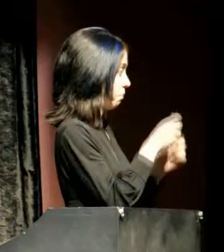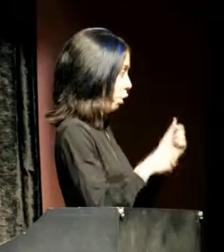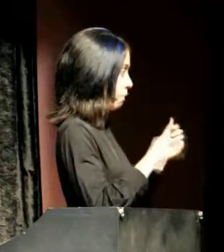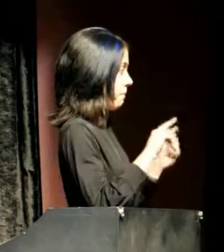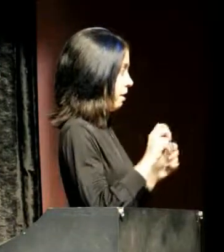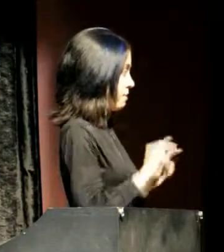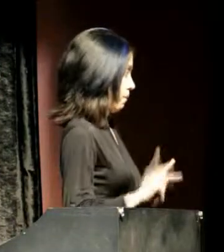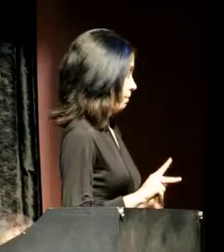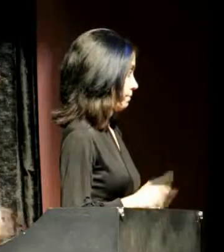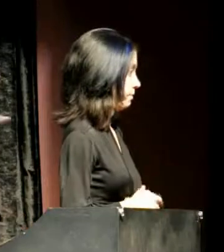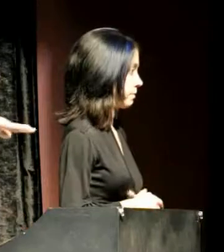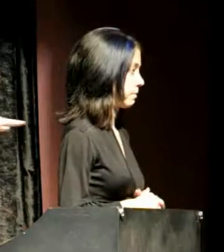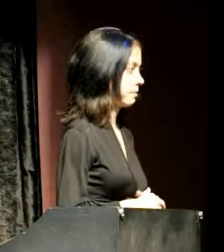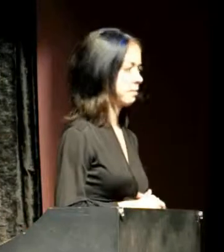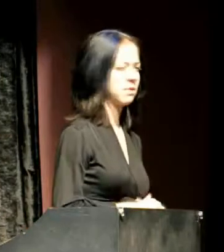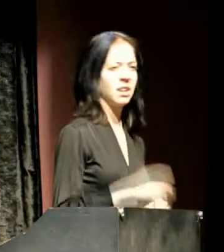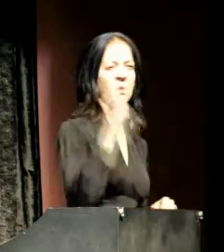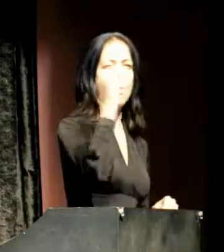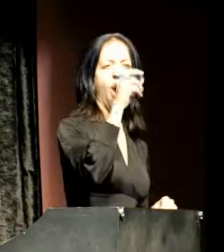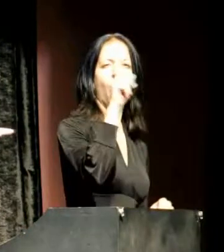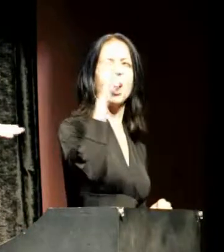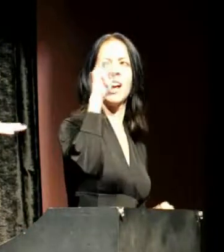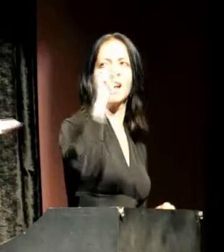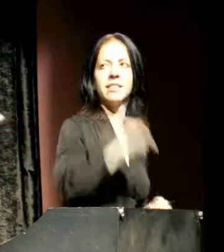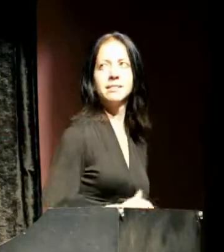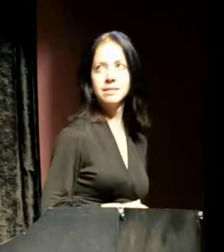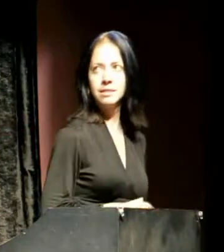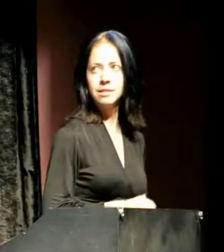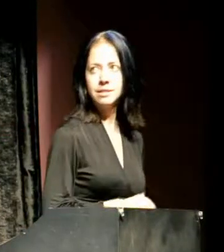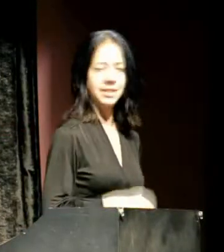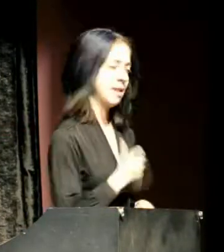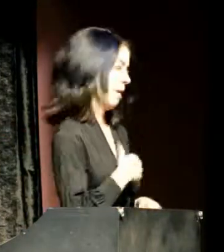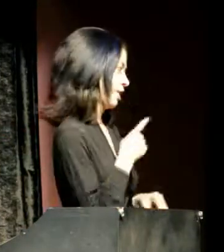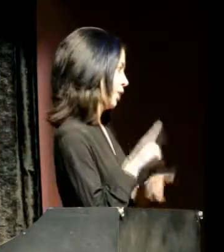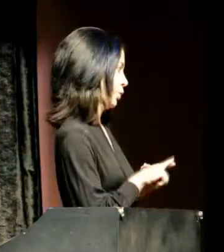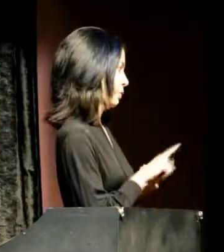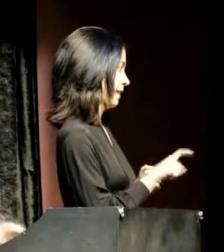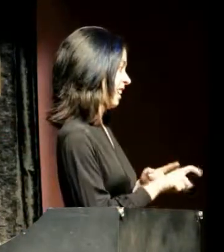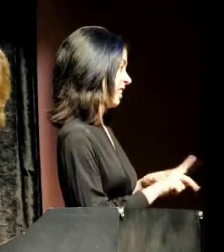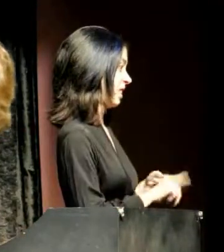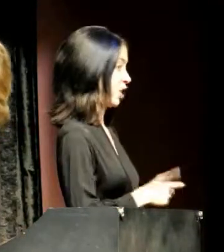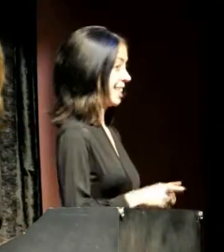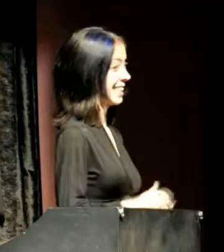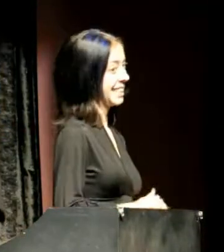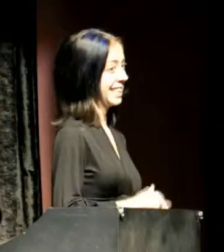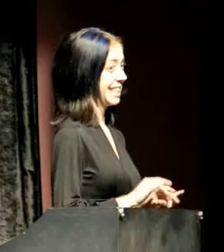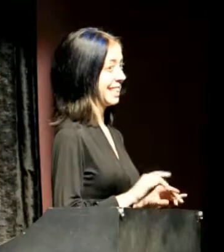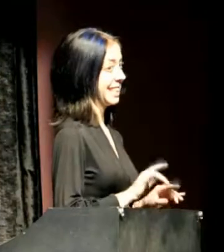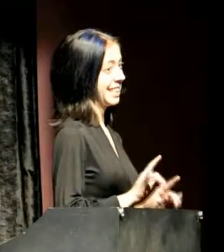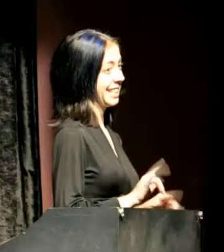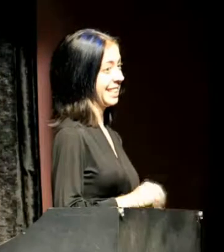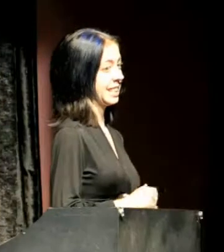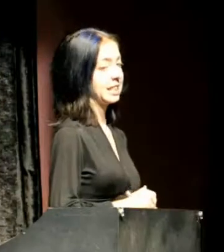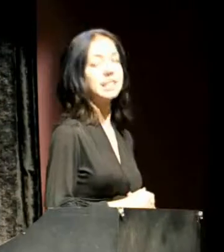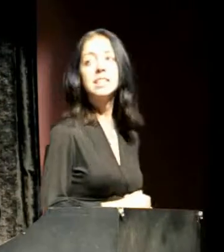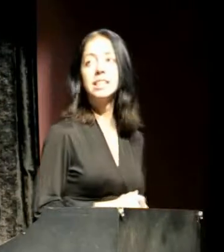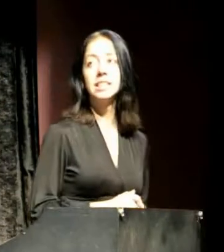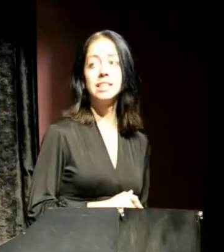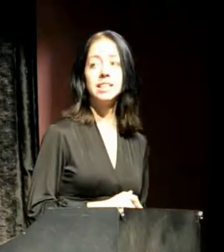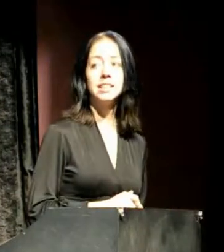Wait, and I apologize to my Texas friends, but this is